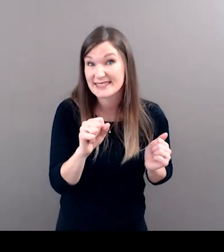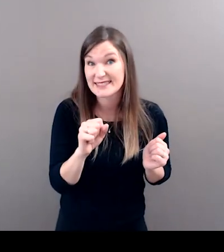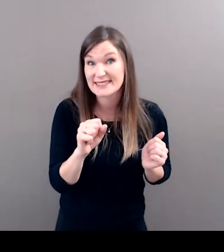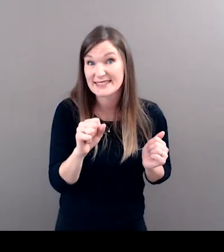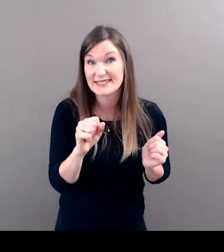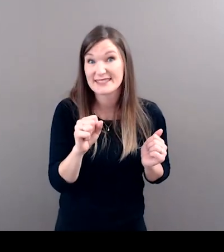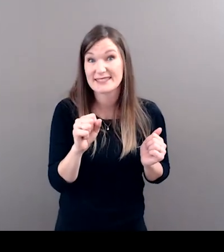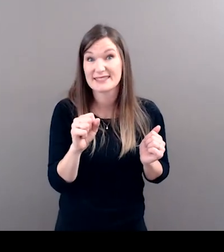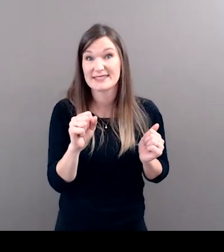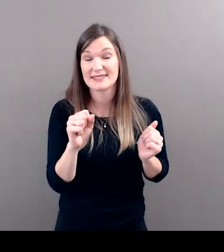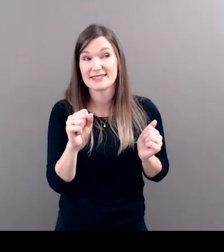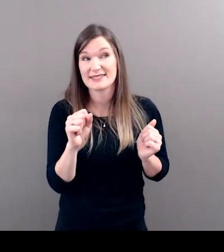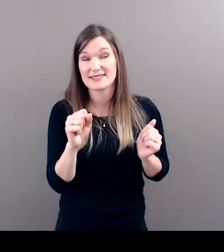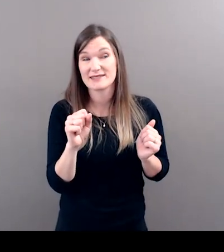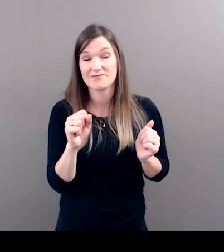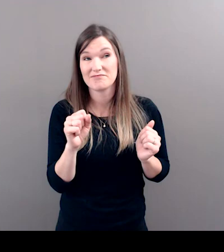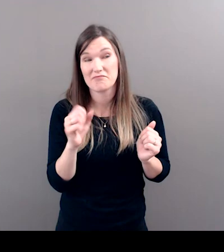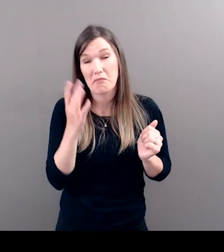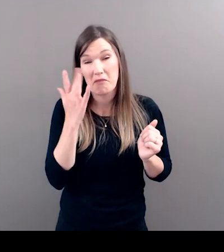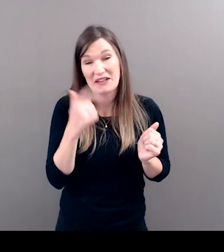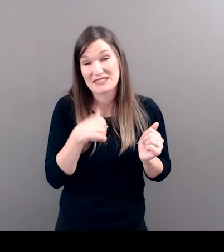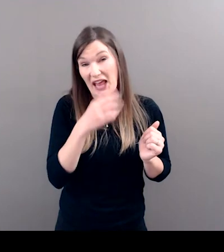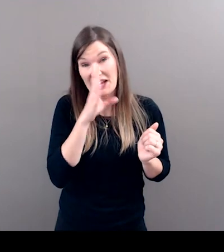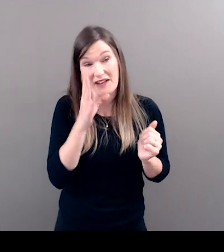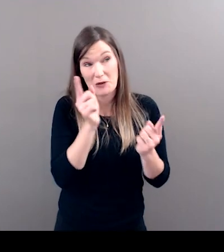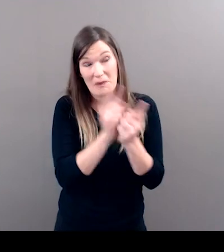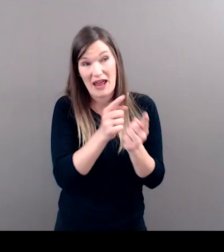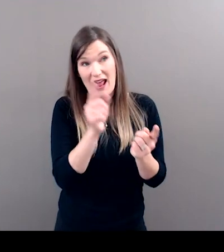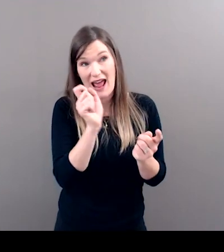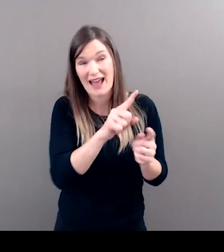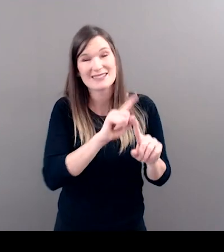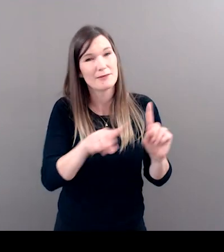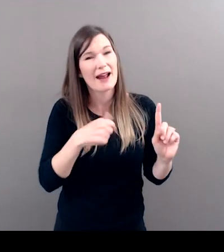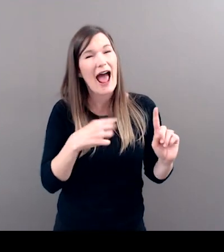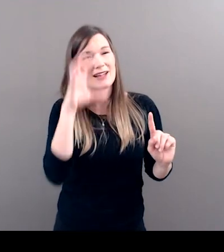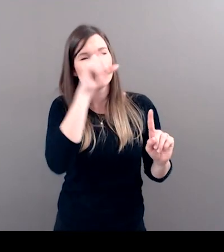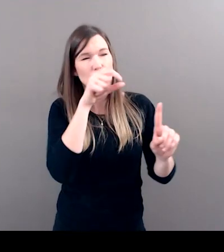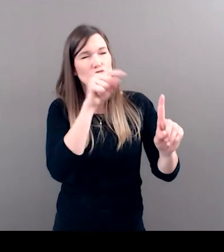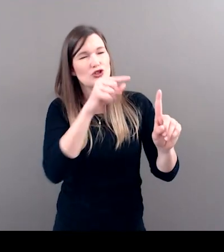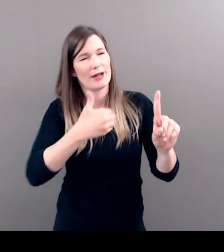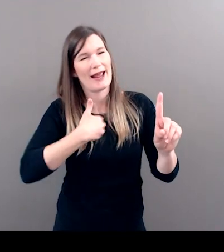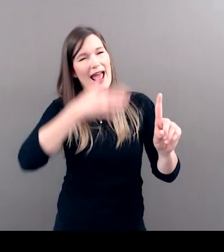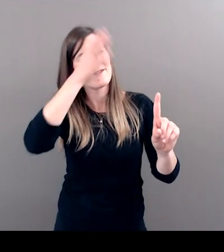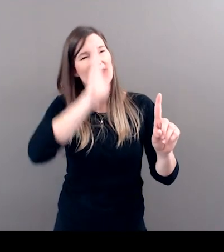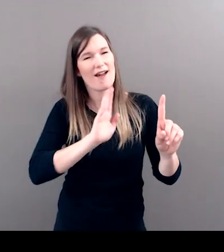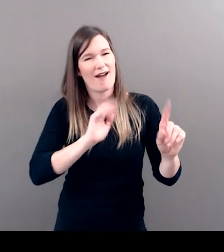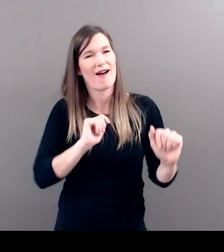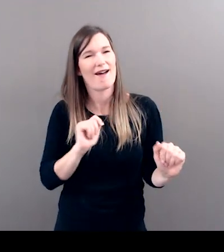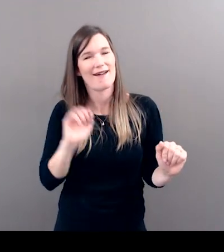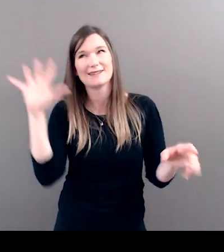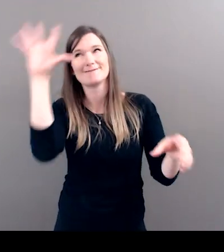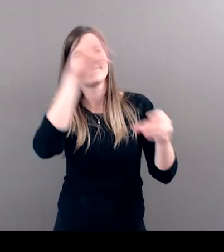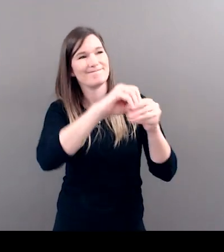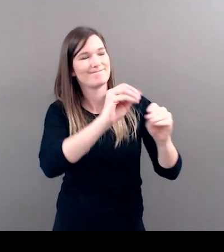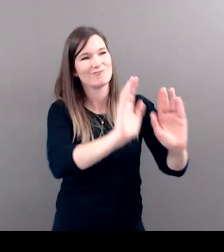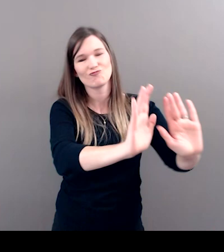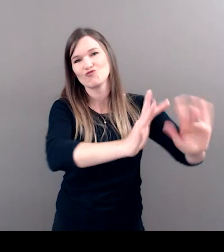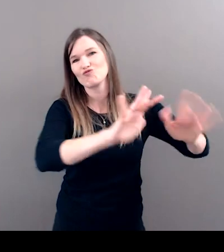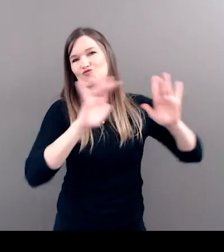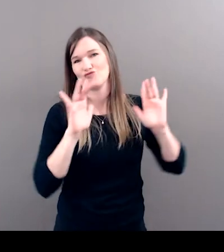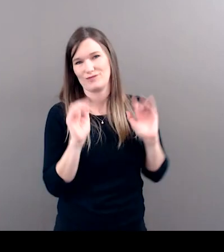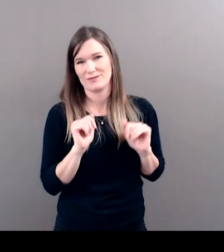that she had God. And it was like coming out of her. And I was like, and here's the